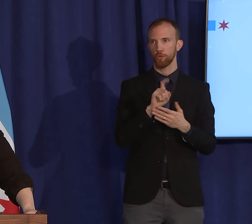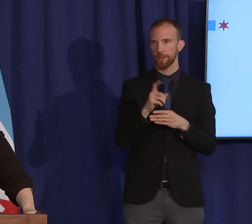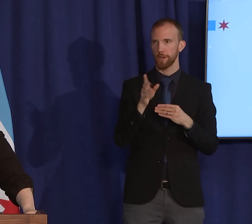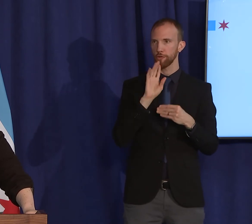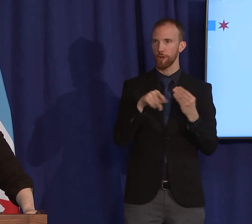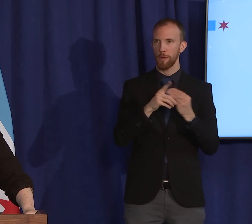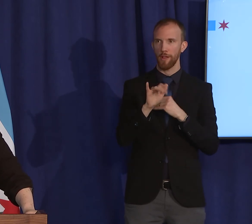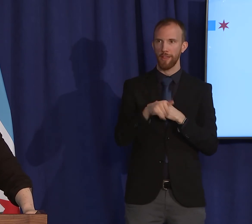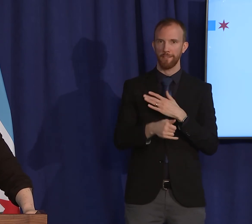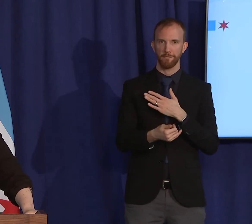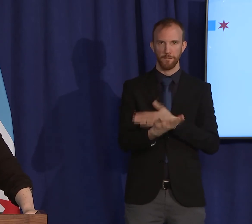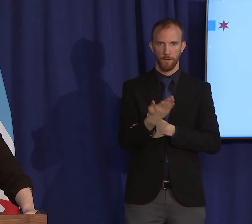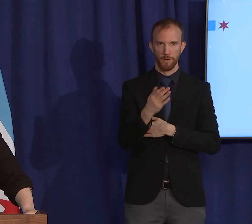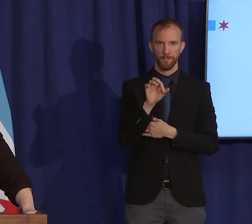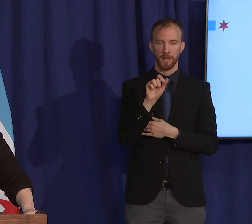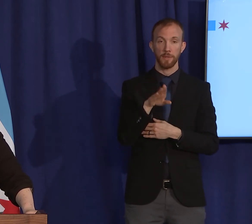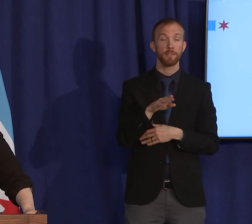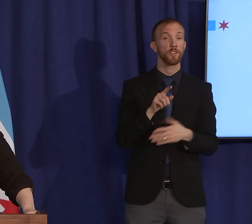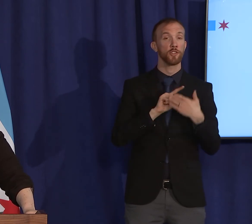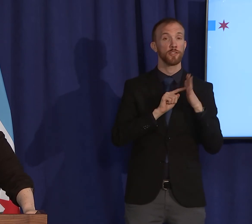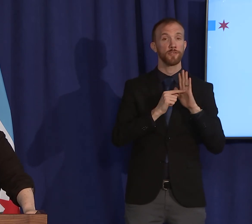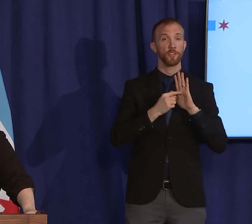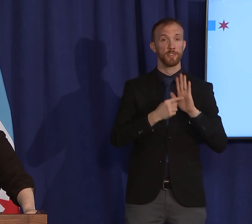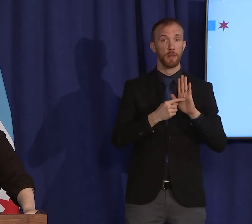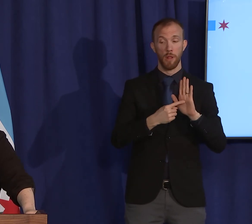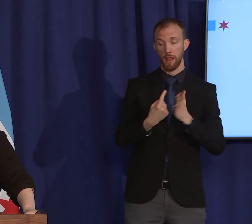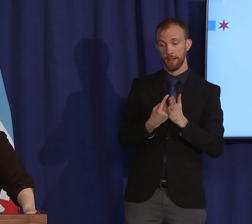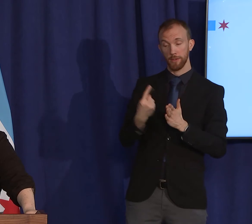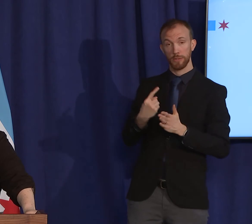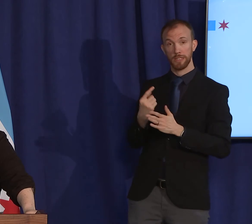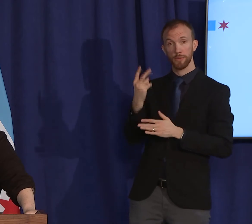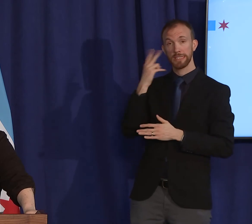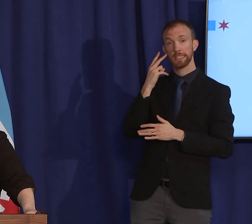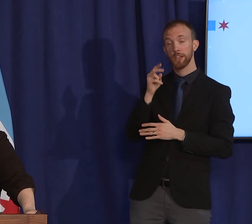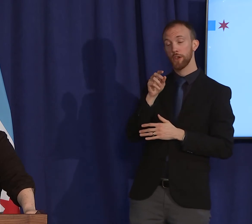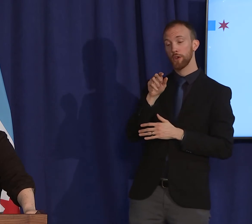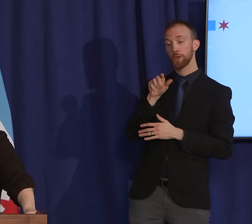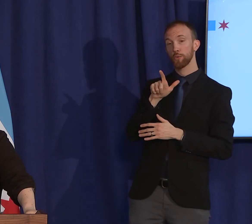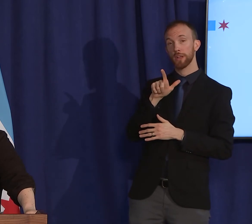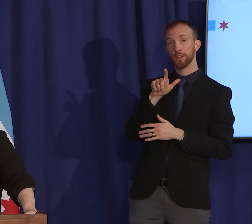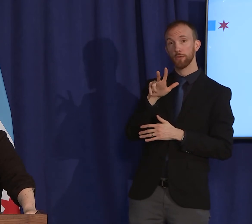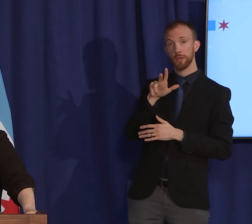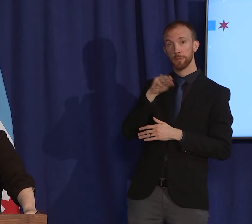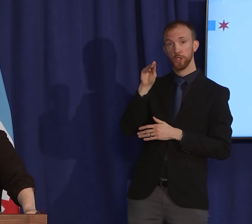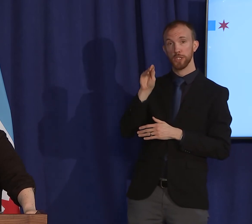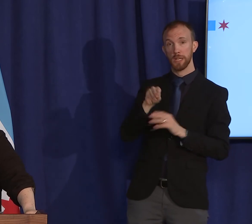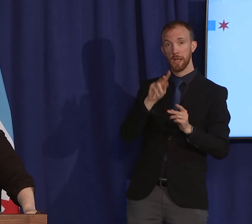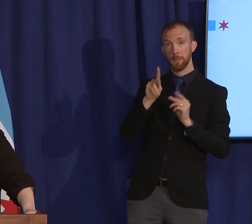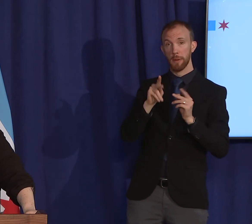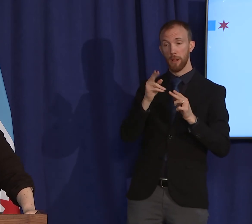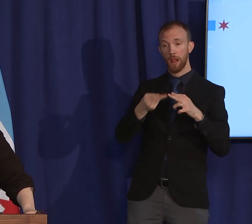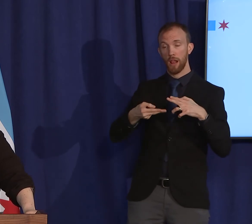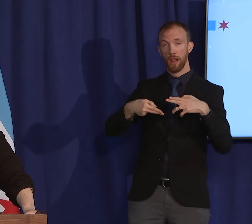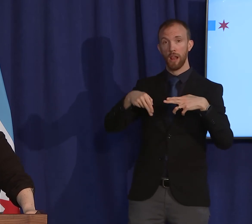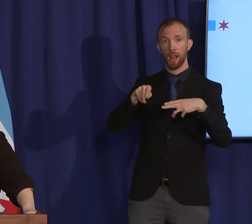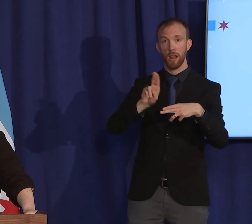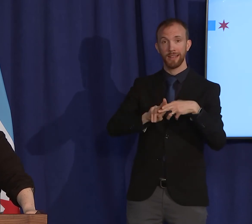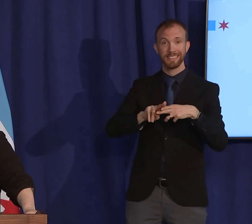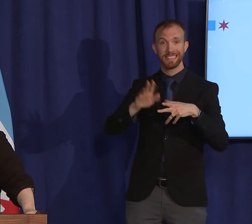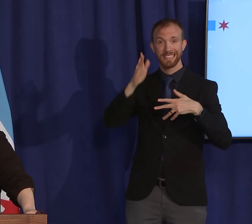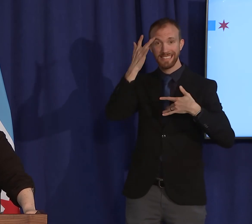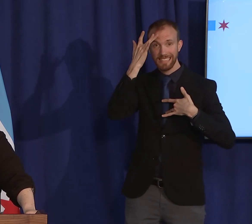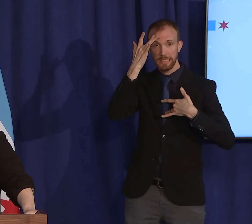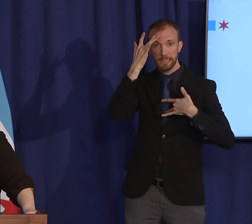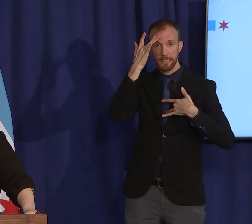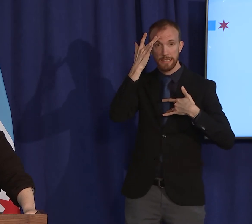So, for example, since last week, we saw a 23% increase in cases and a 6%